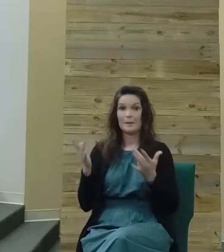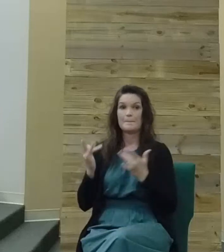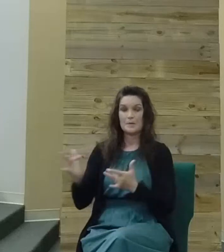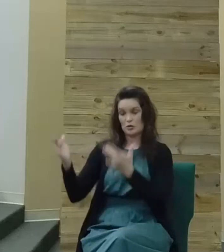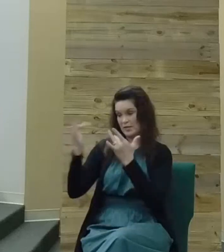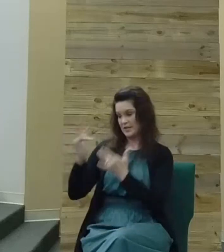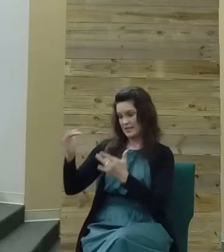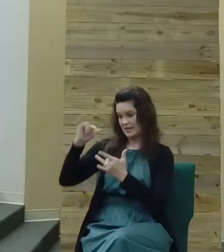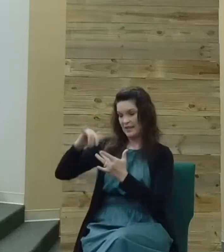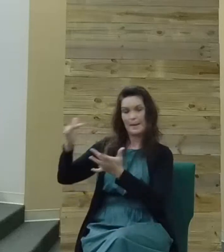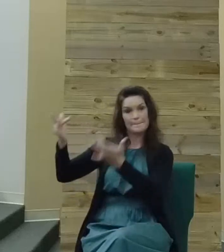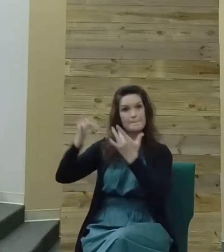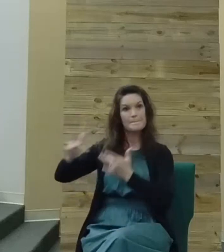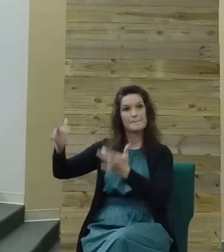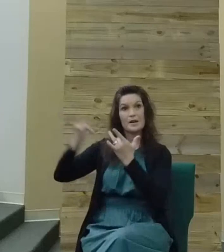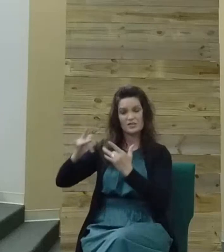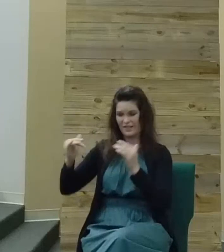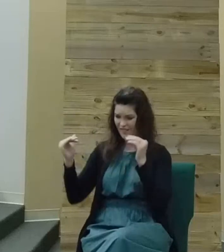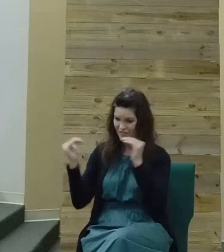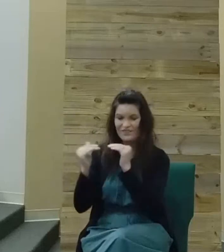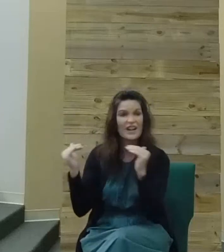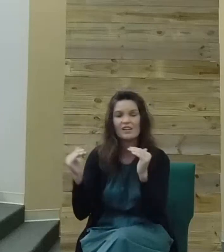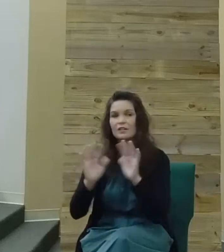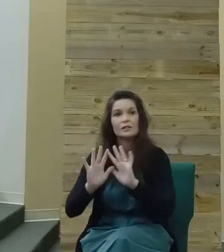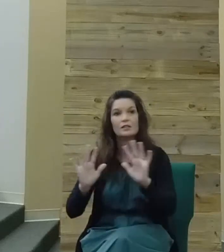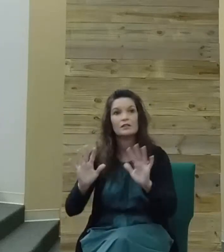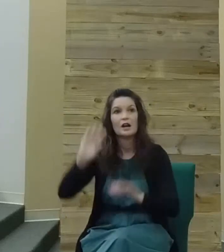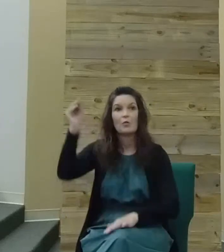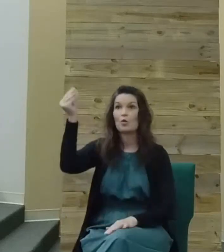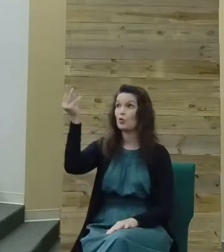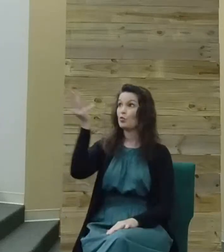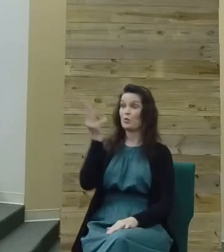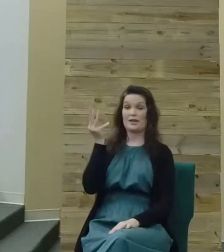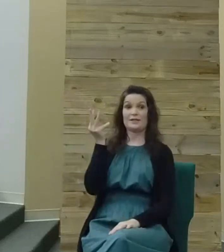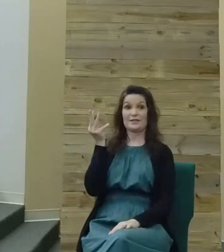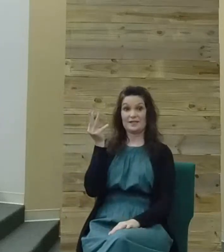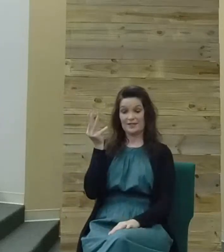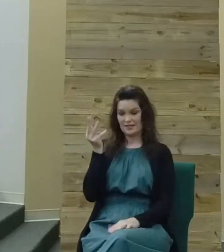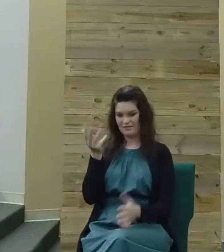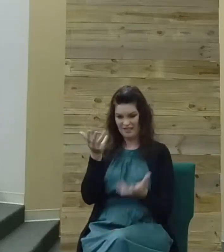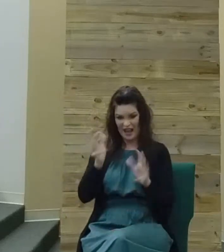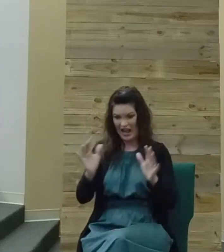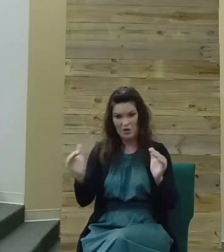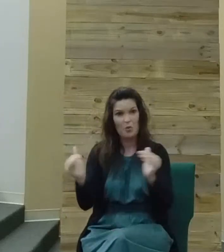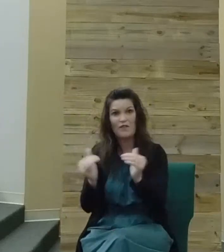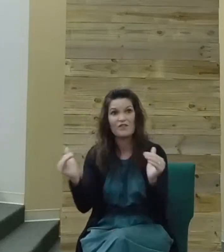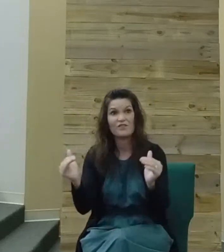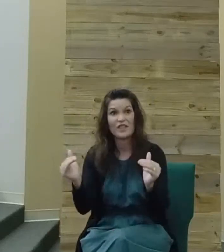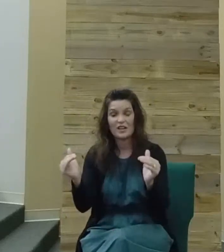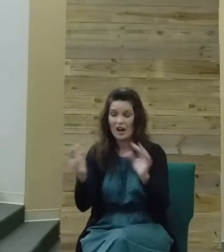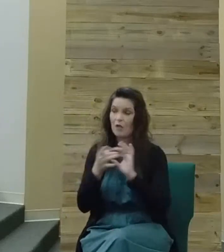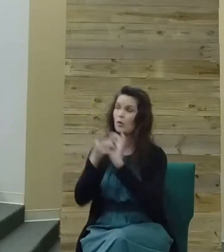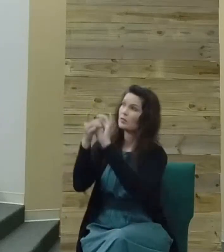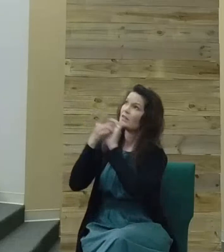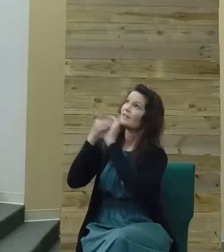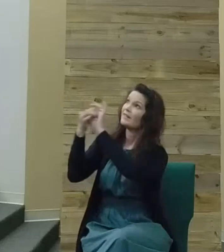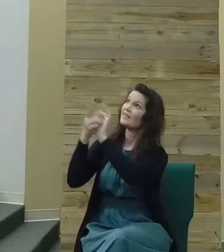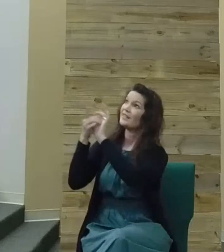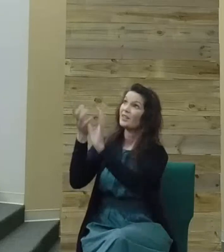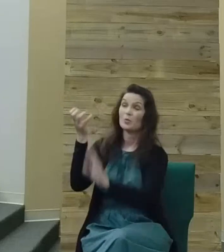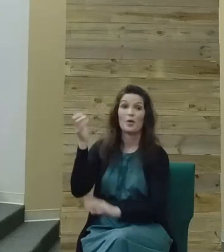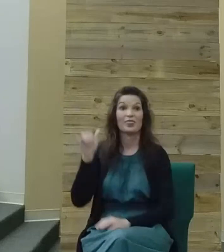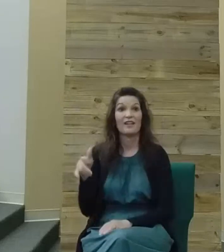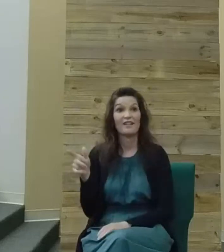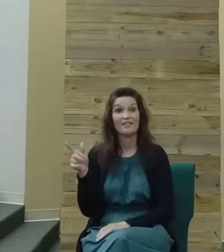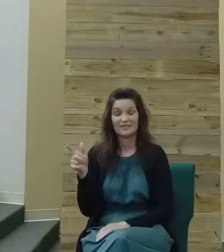I want mercy. I don't want fair. I want grace. I don't want fair. I want